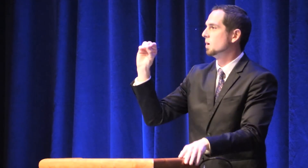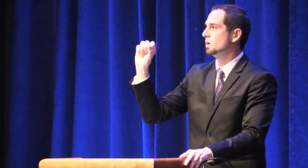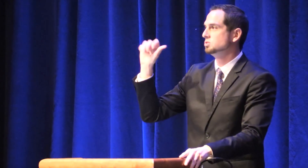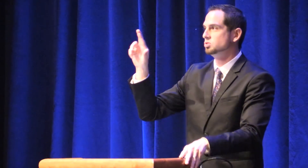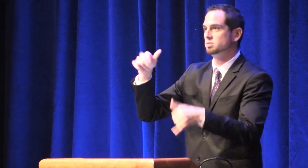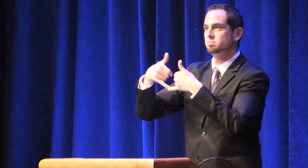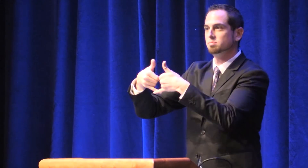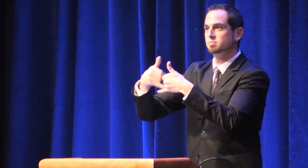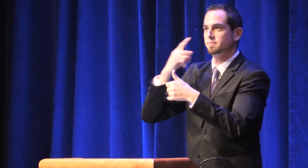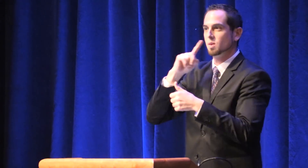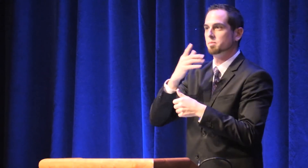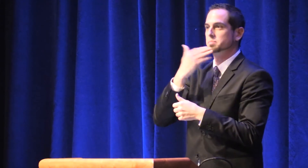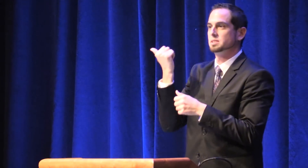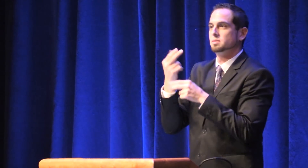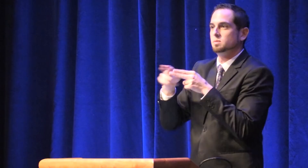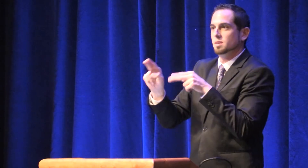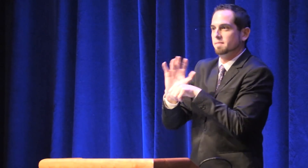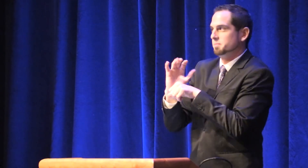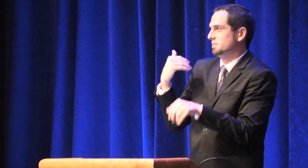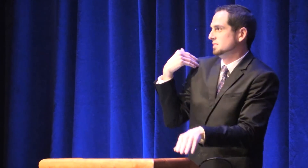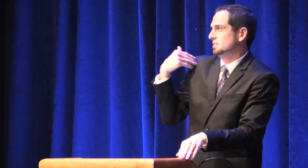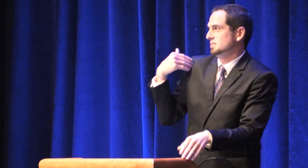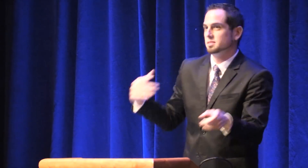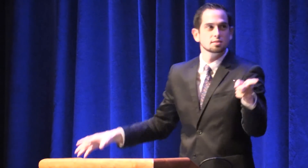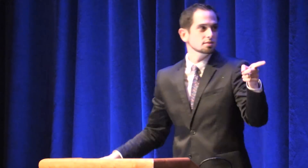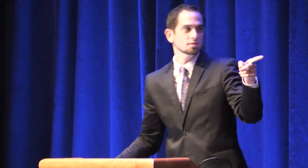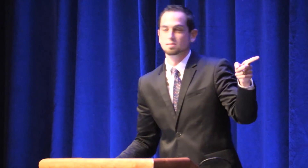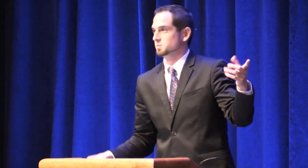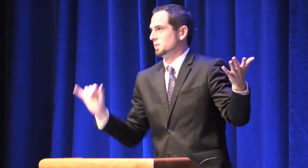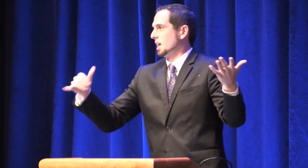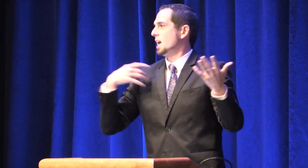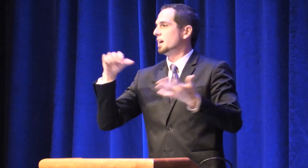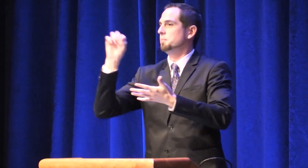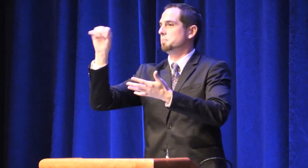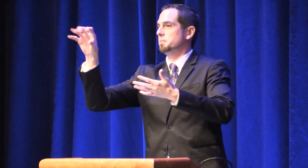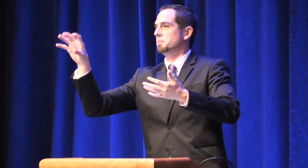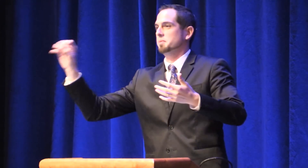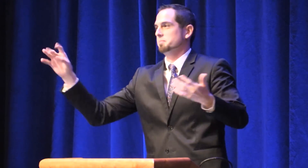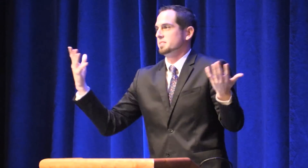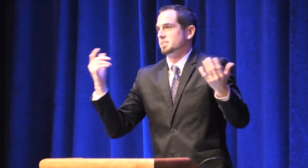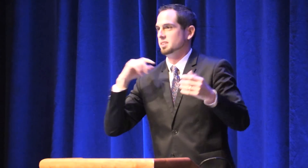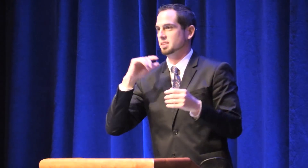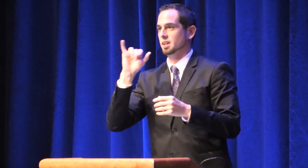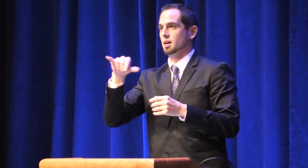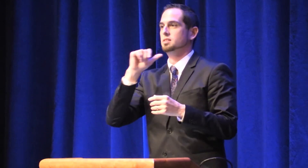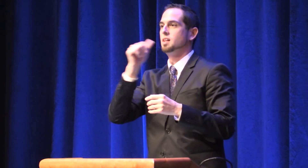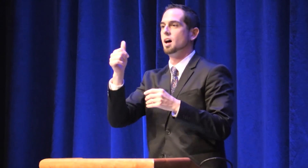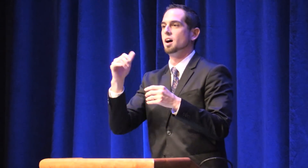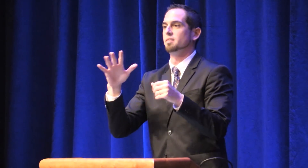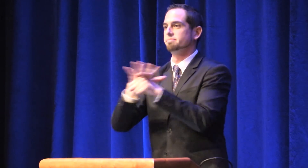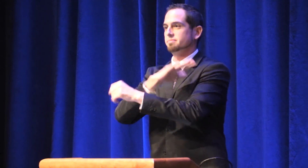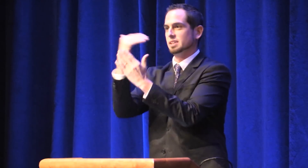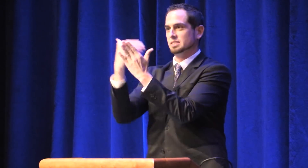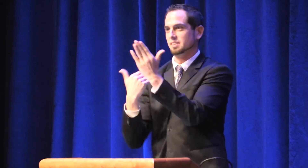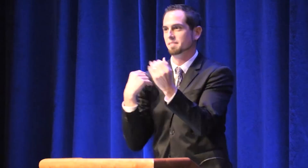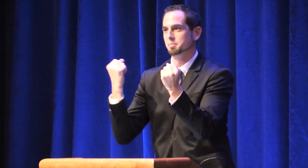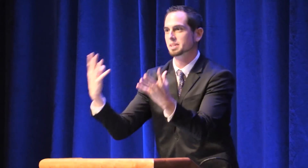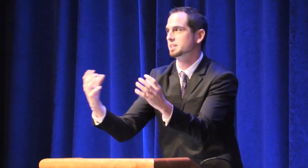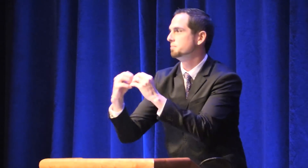The Silent Child recently won an Oscar for the Best Short Film.